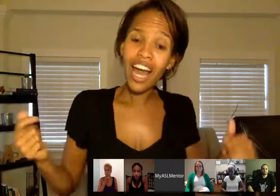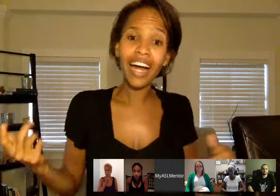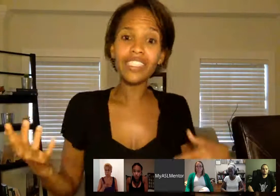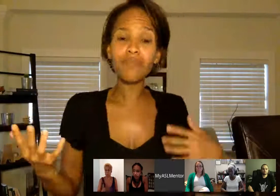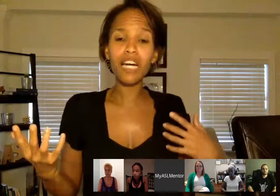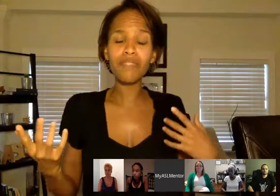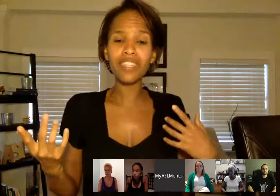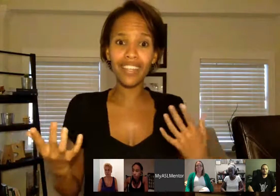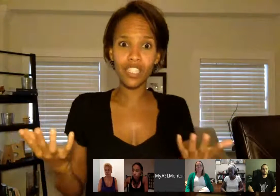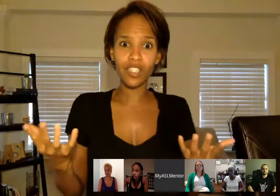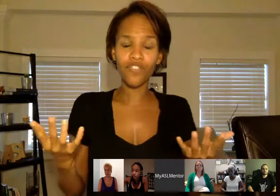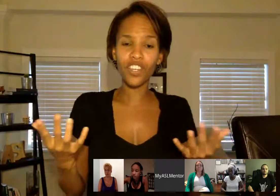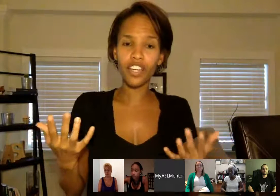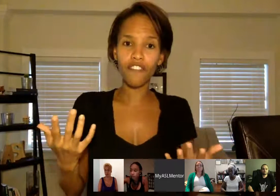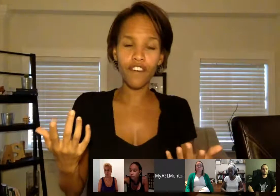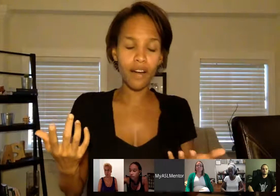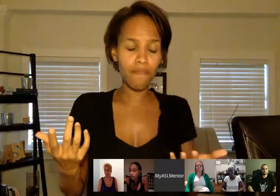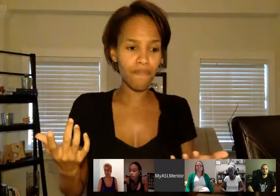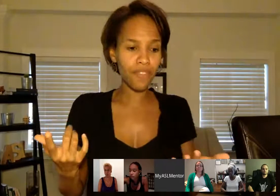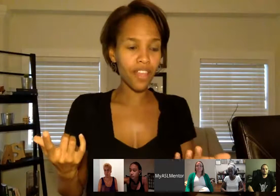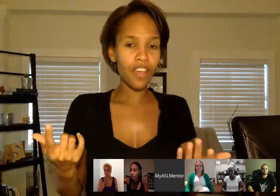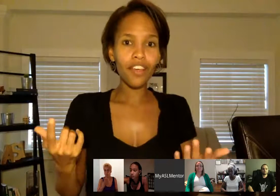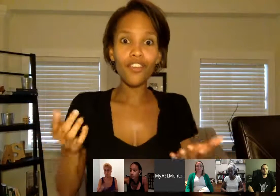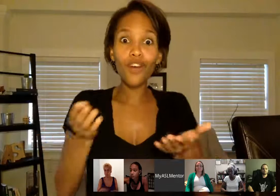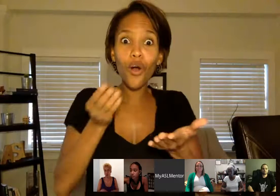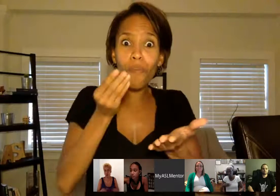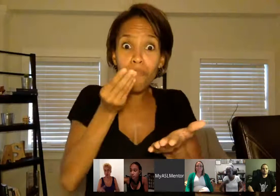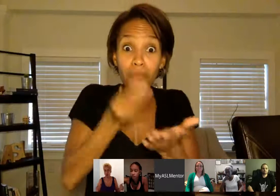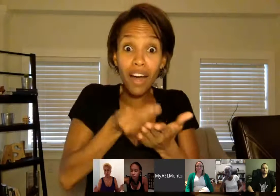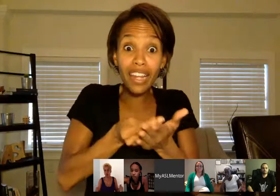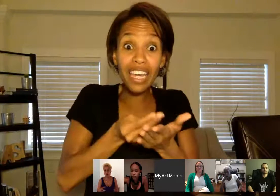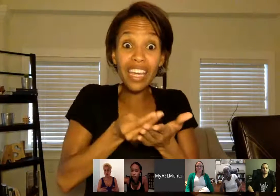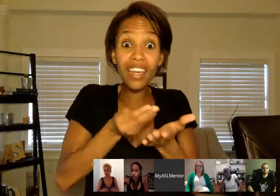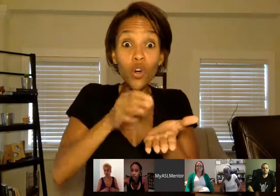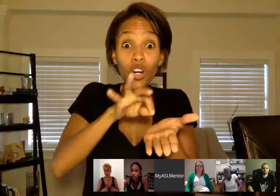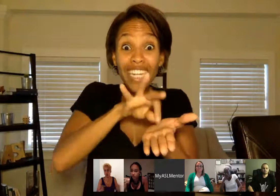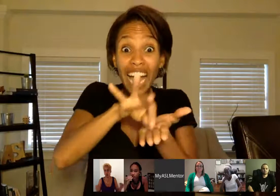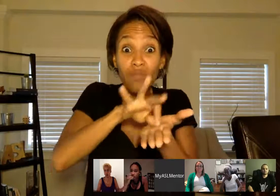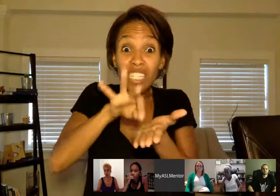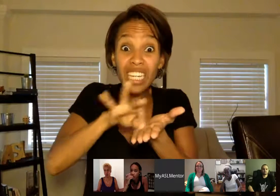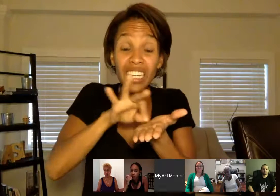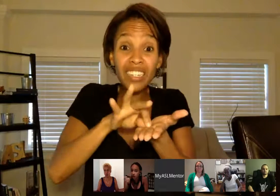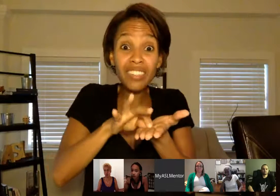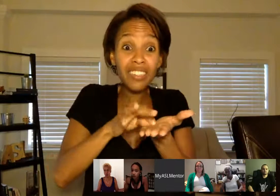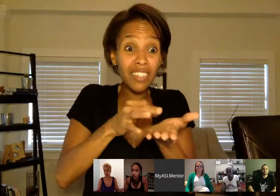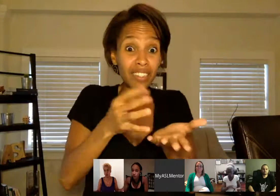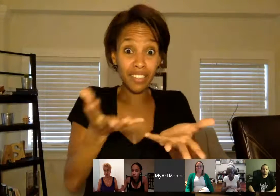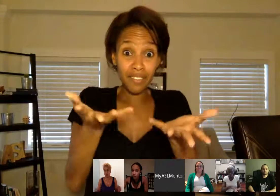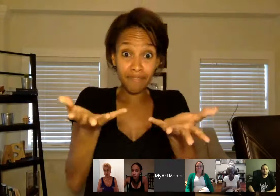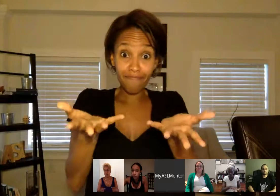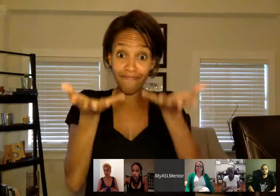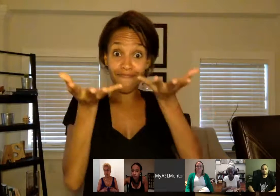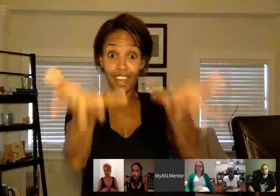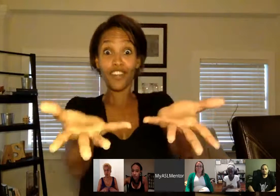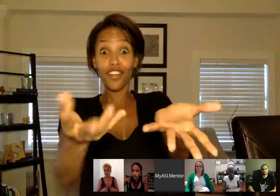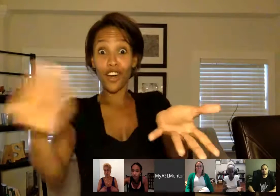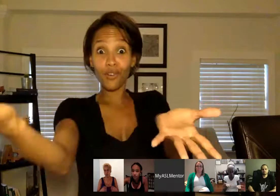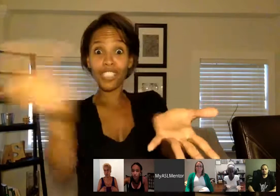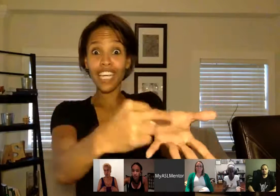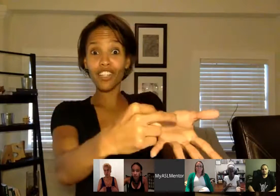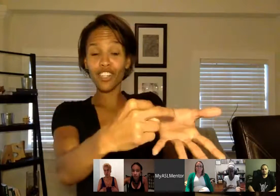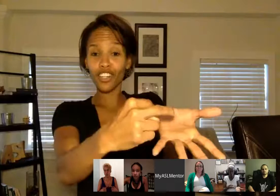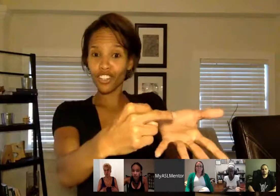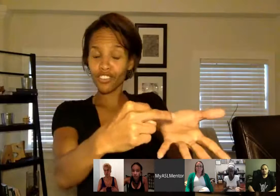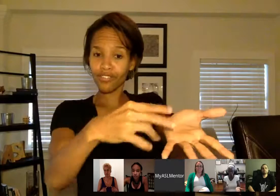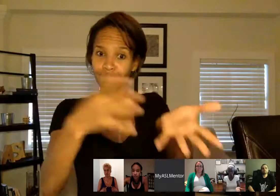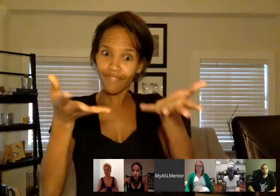necessary. I sometimes like this feeling of, you know, or accounting. There you go.